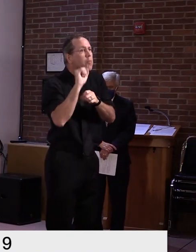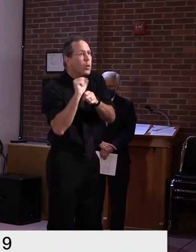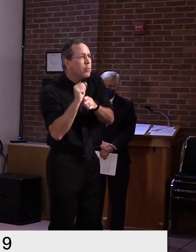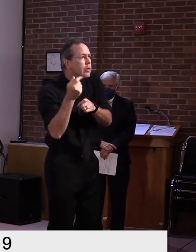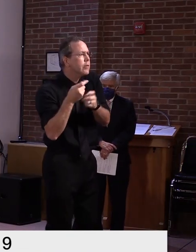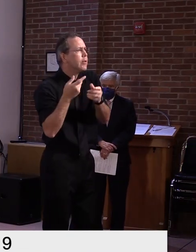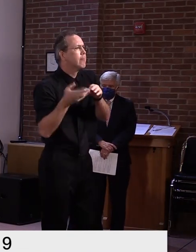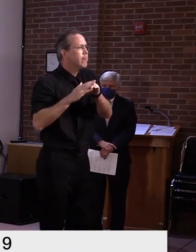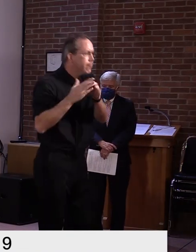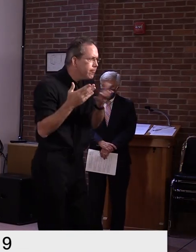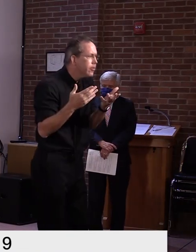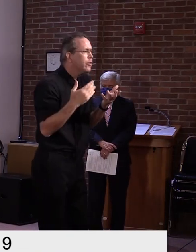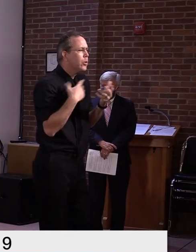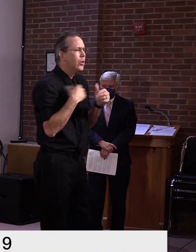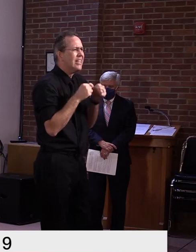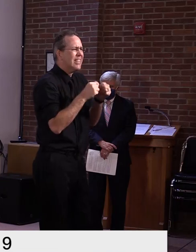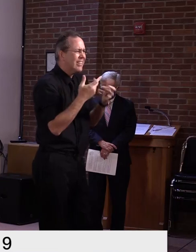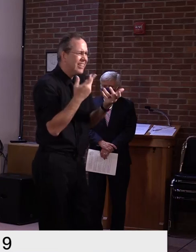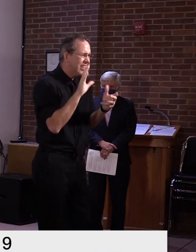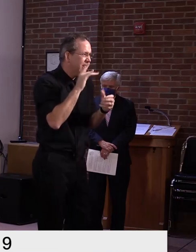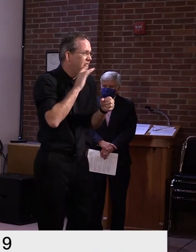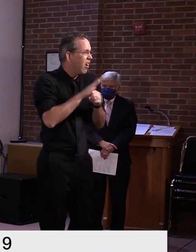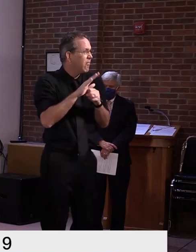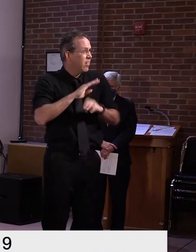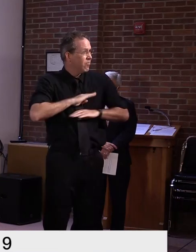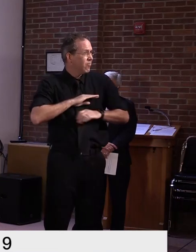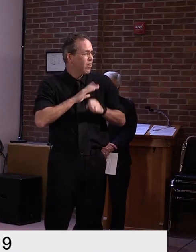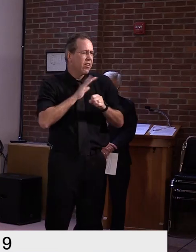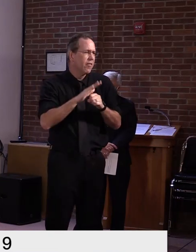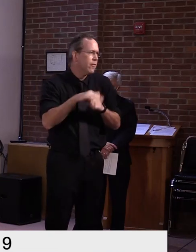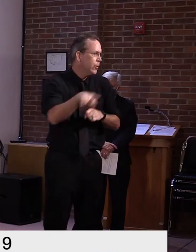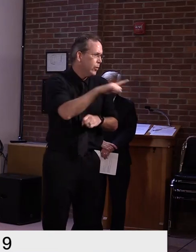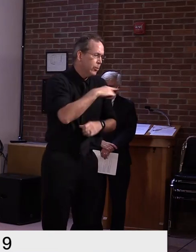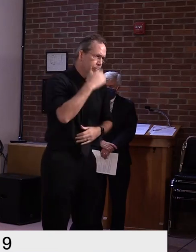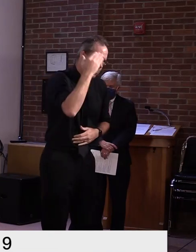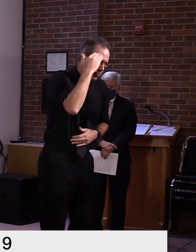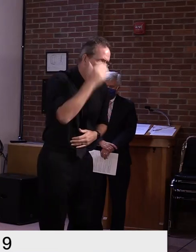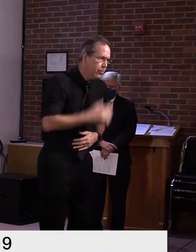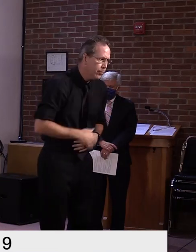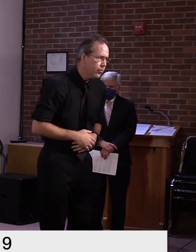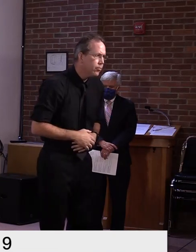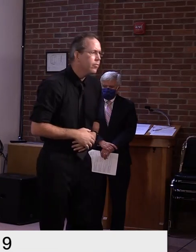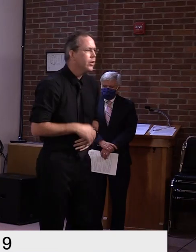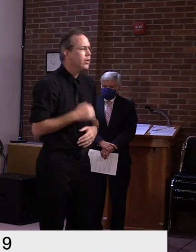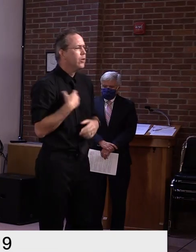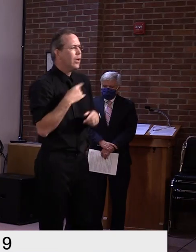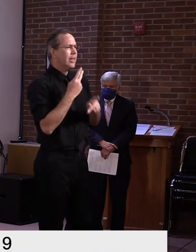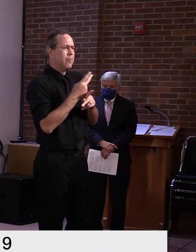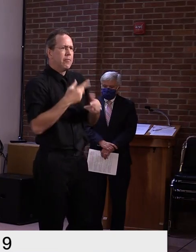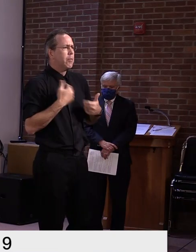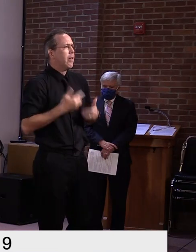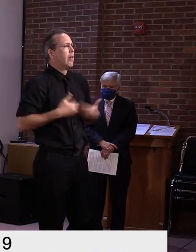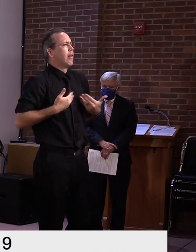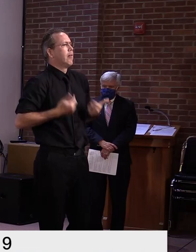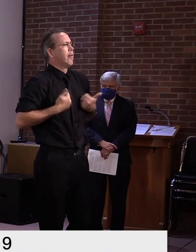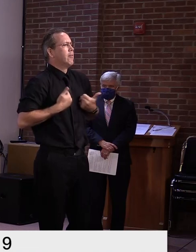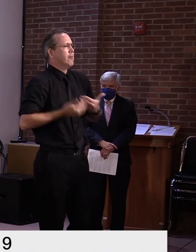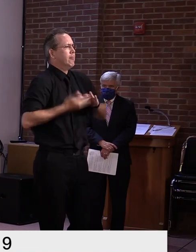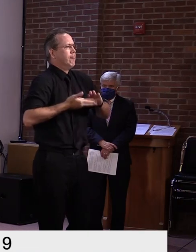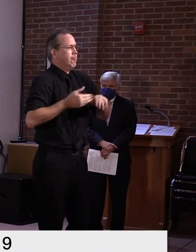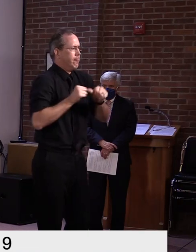enough. In our work to restore the fiscal foundation of our state and for the families who count on us and who we